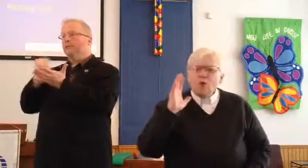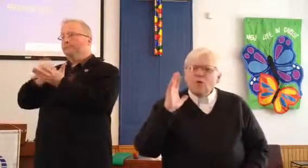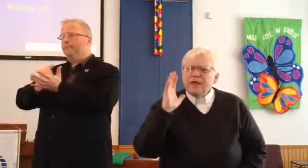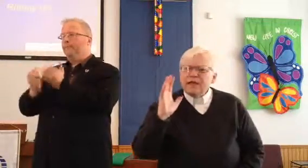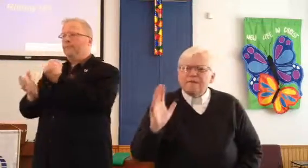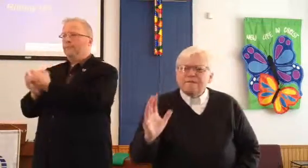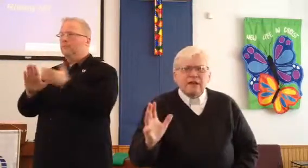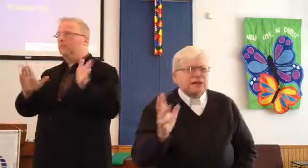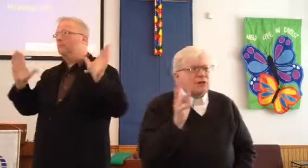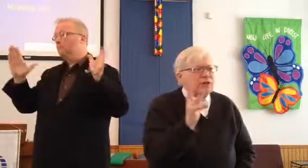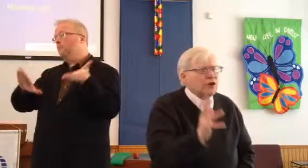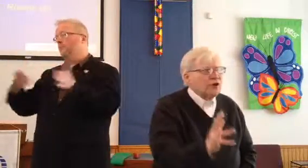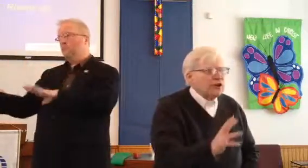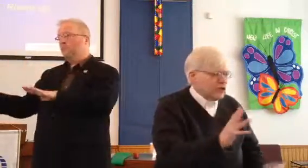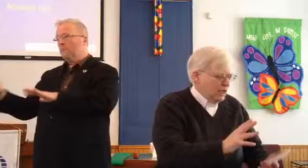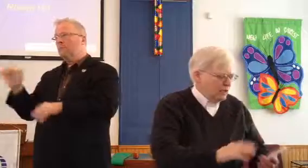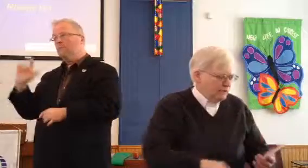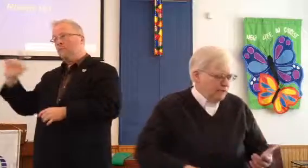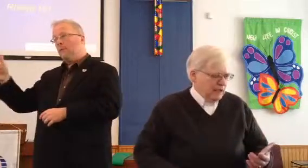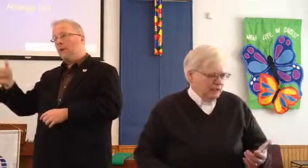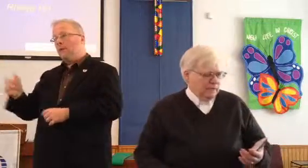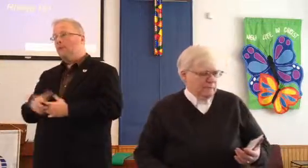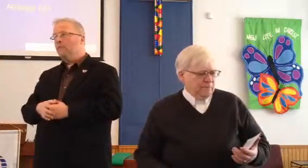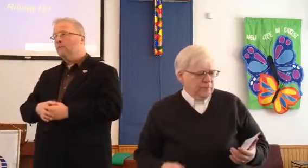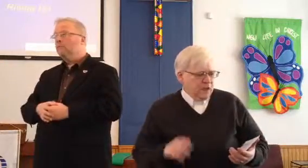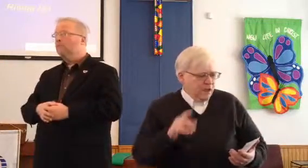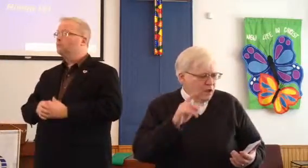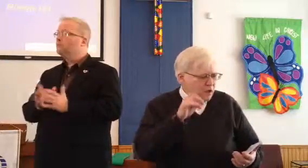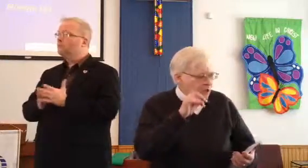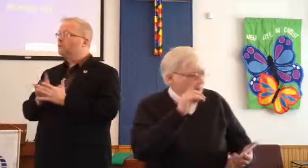And we know that he faced it with courage and with faith.